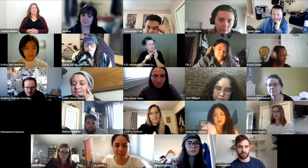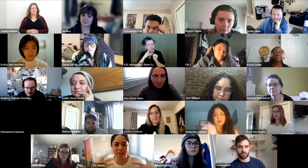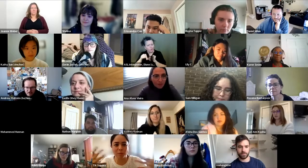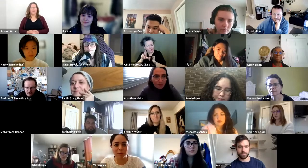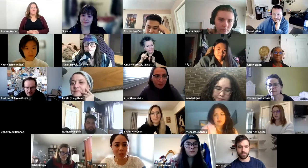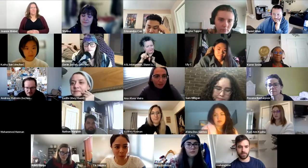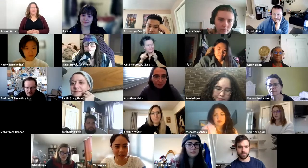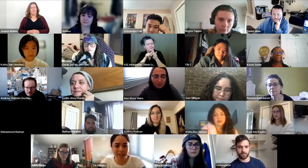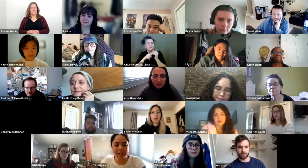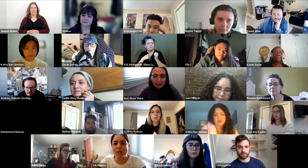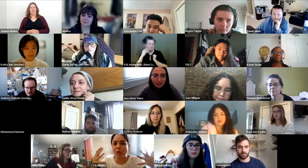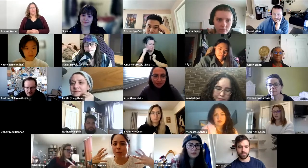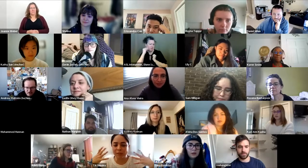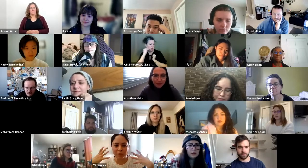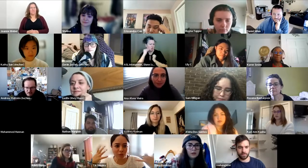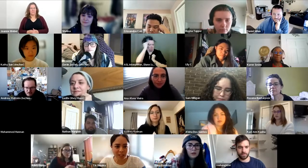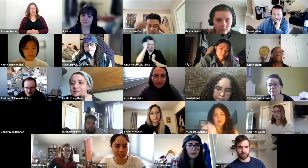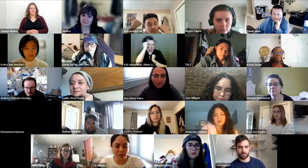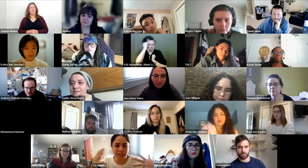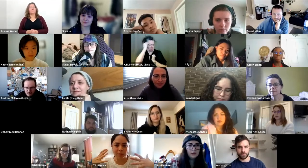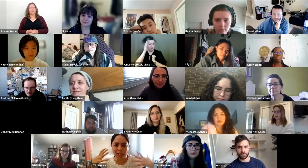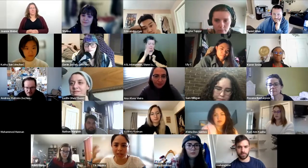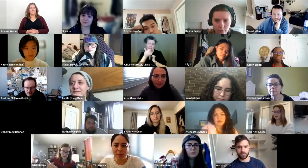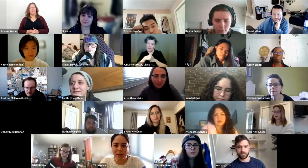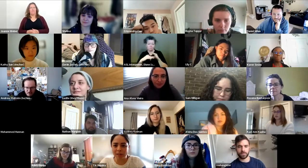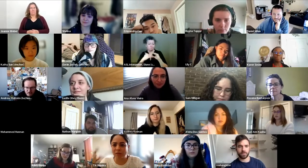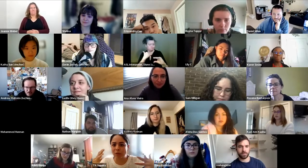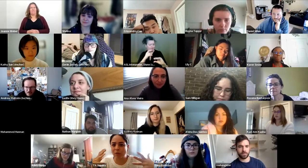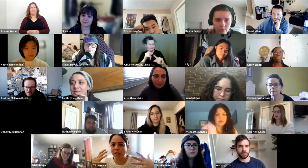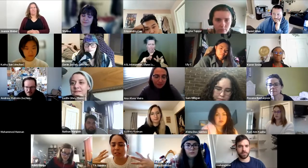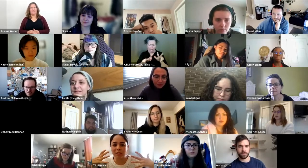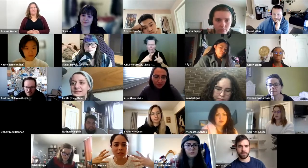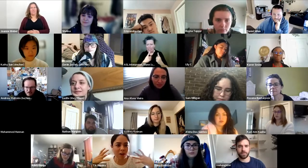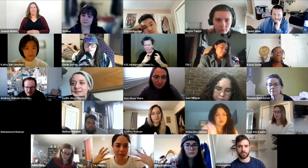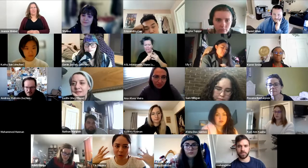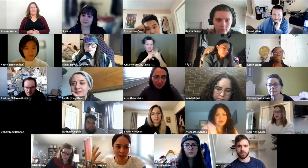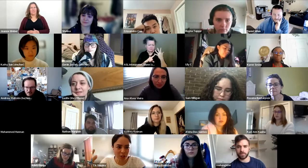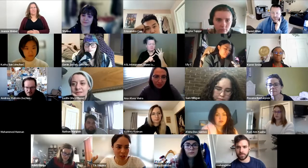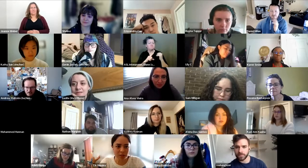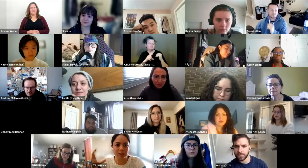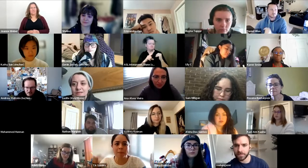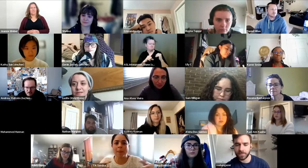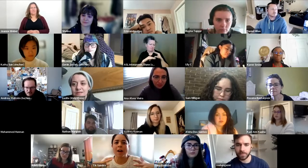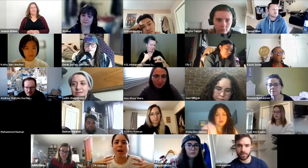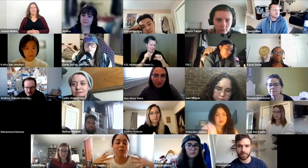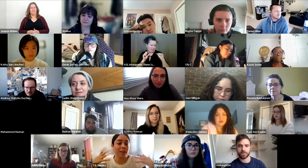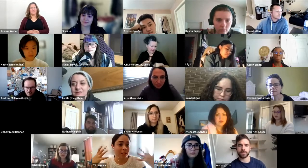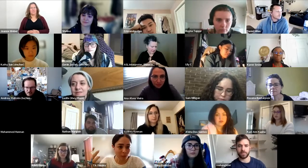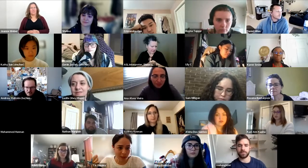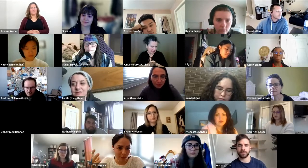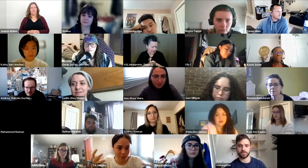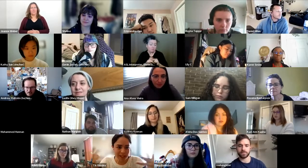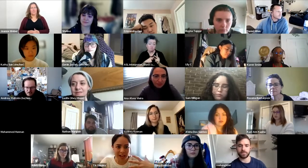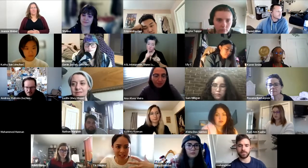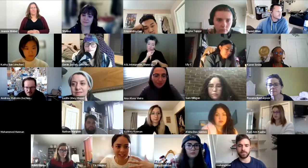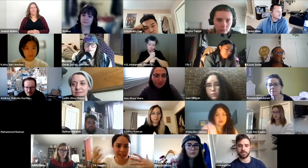and everything that you will be doing. So please feel free to send me an email if you have any questions. You can also